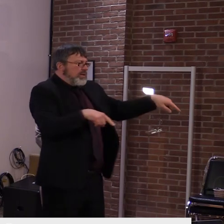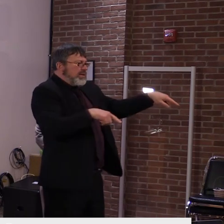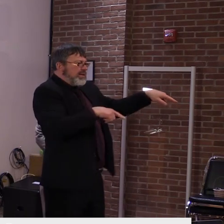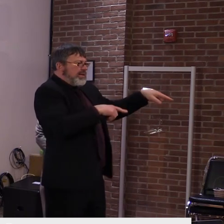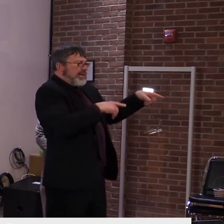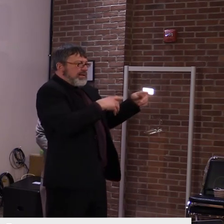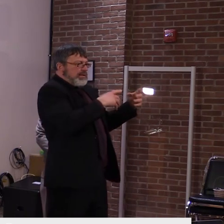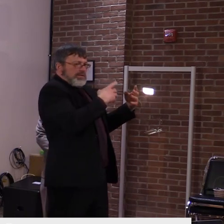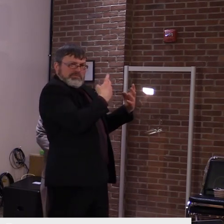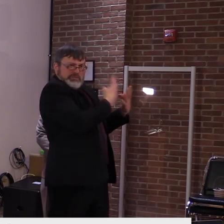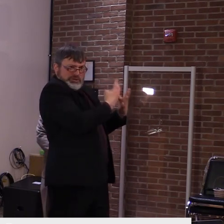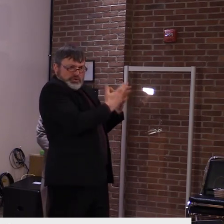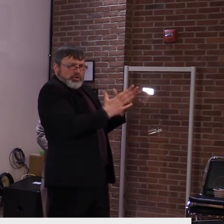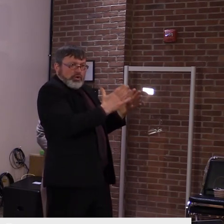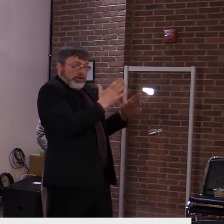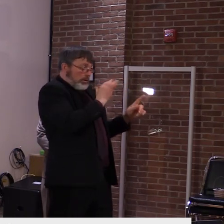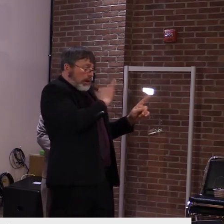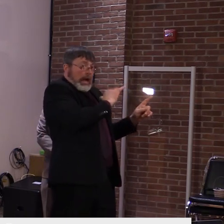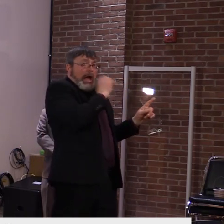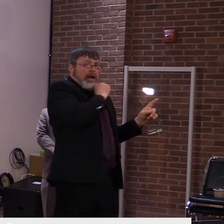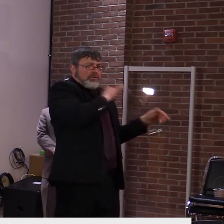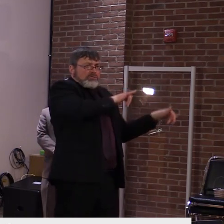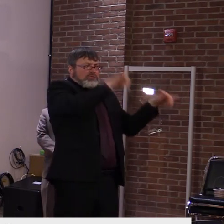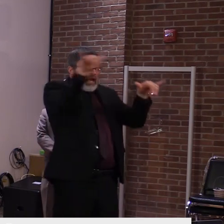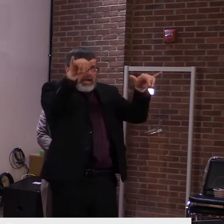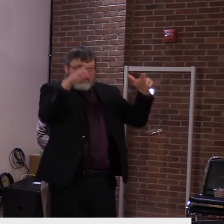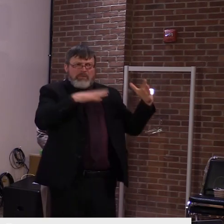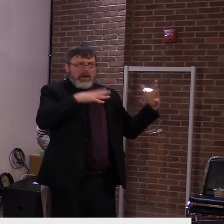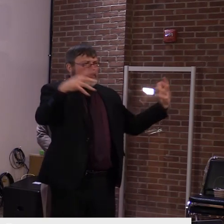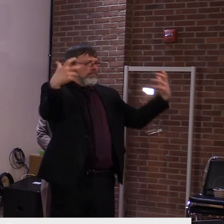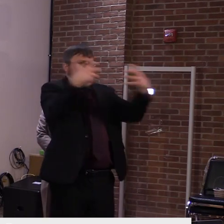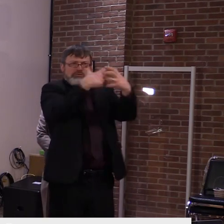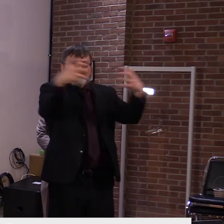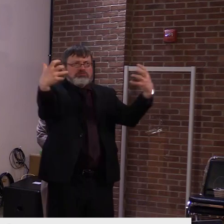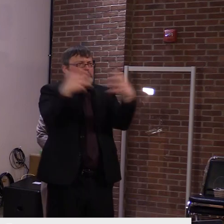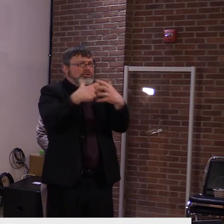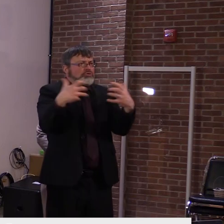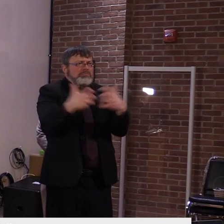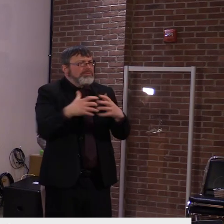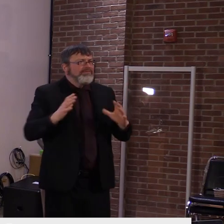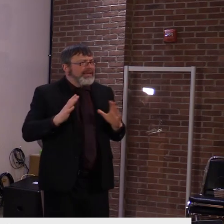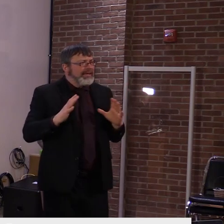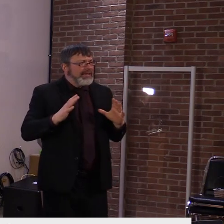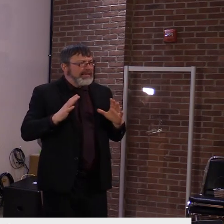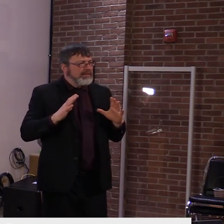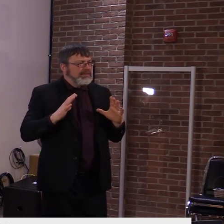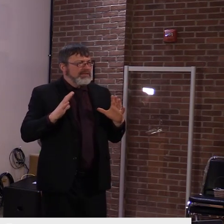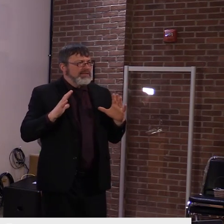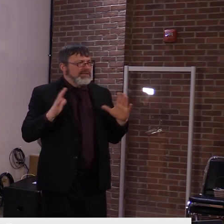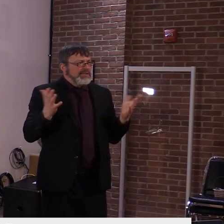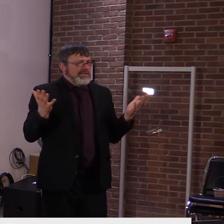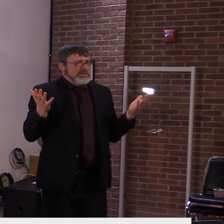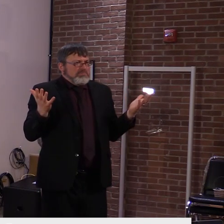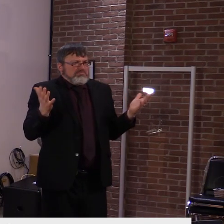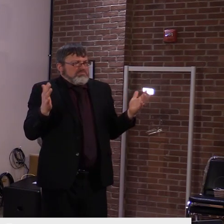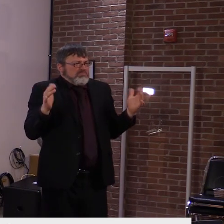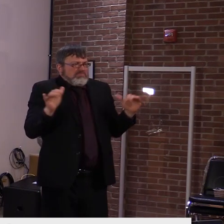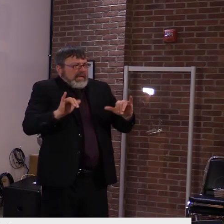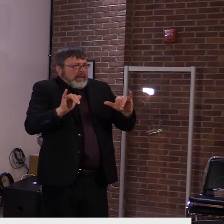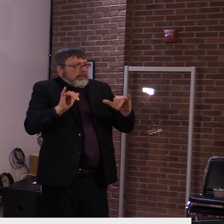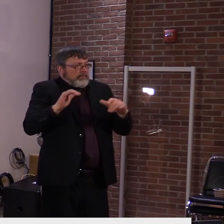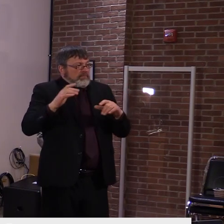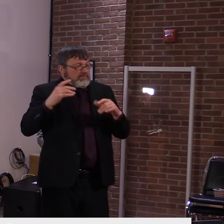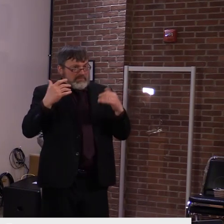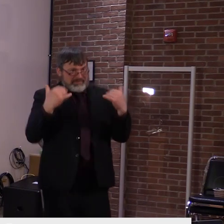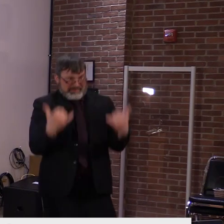this. We've been doing that right along. Anyone over 65 at this point in time has either been